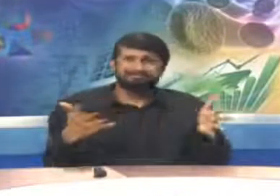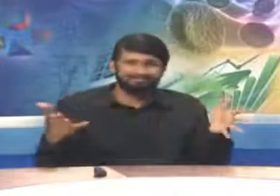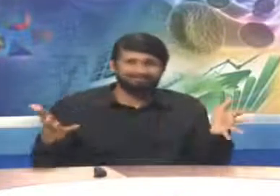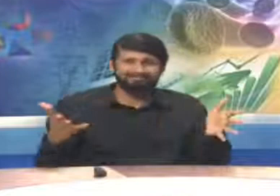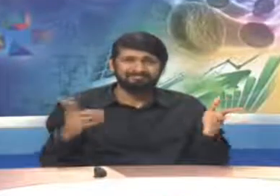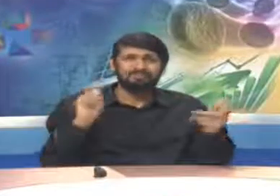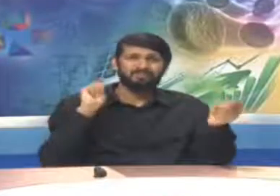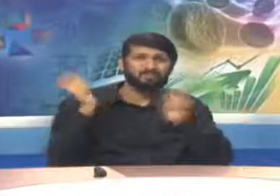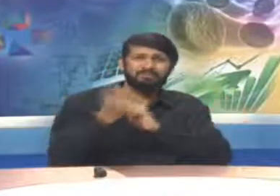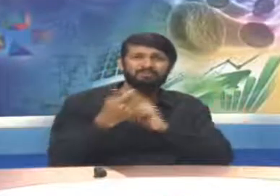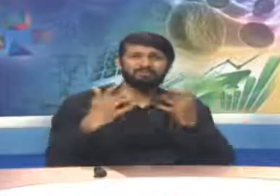changes.